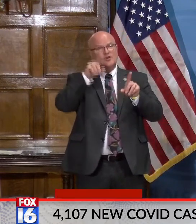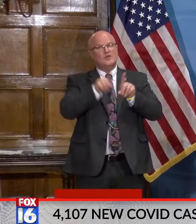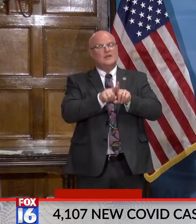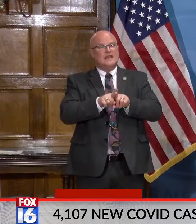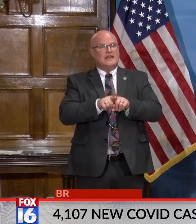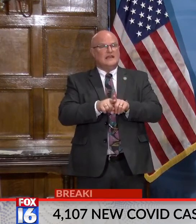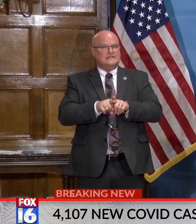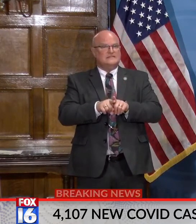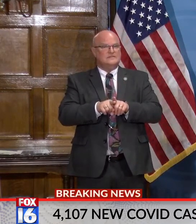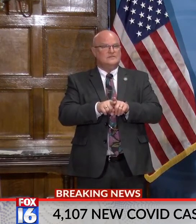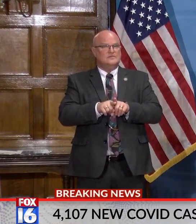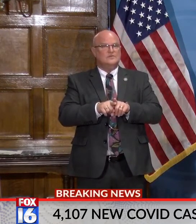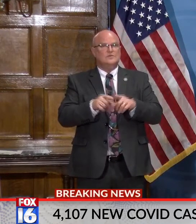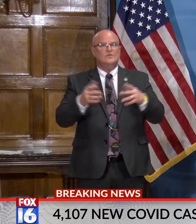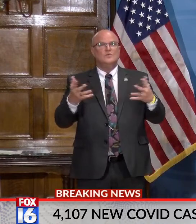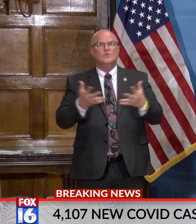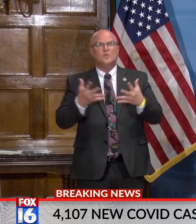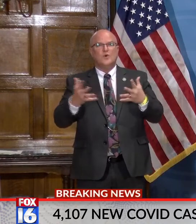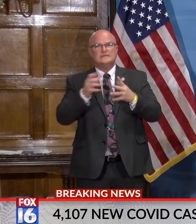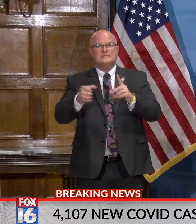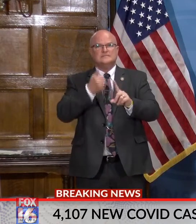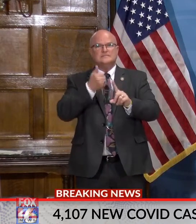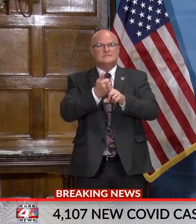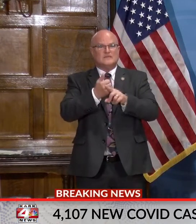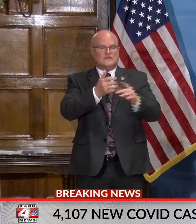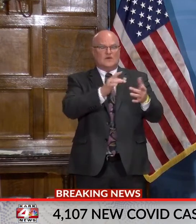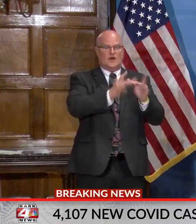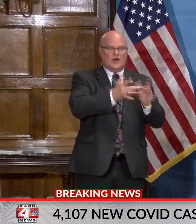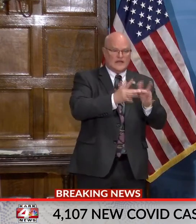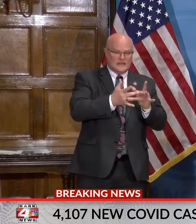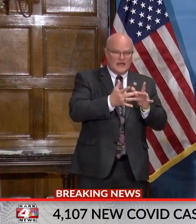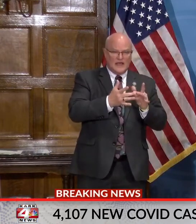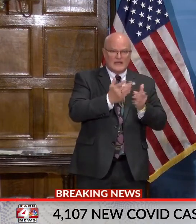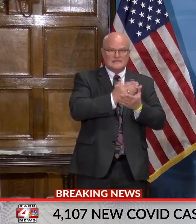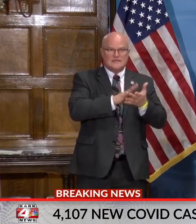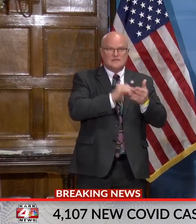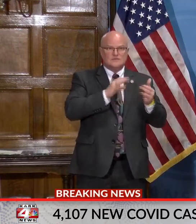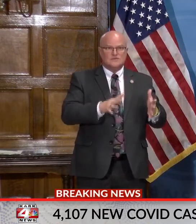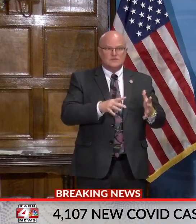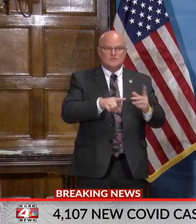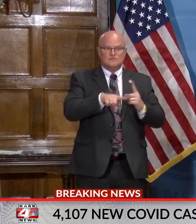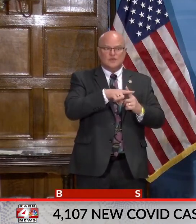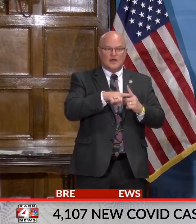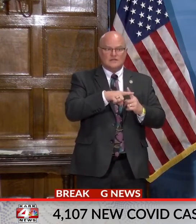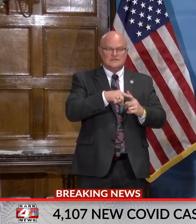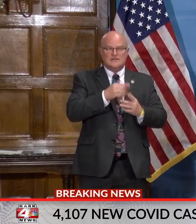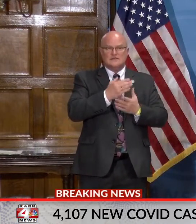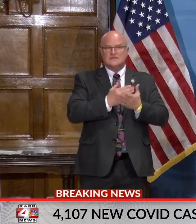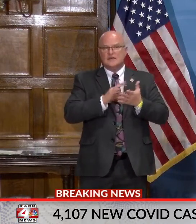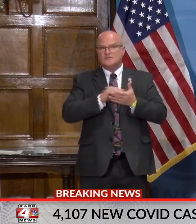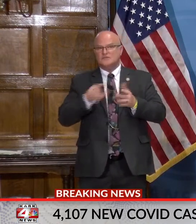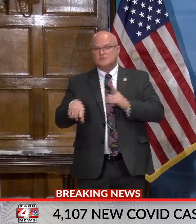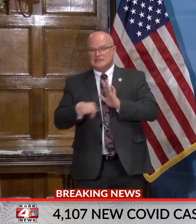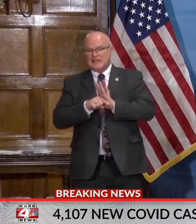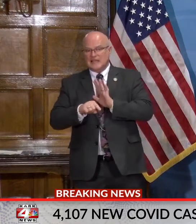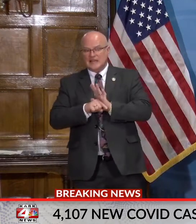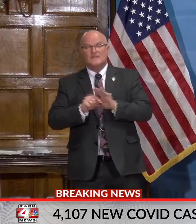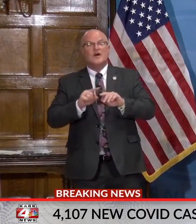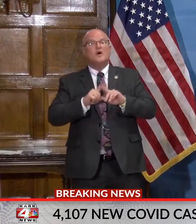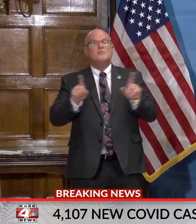to what's been the impact of online. On some students perhaps positive, on other students negative, but